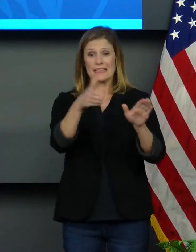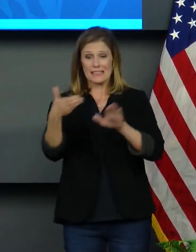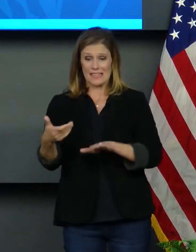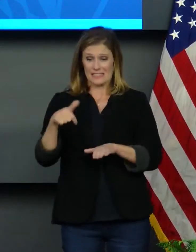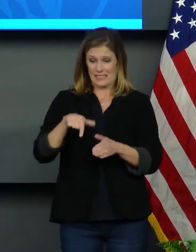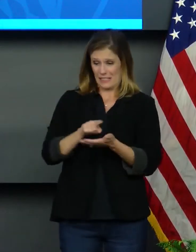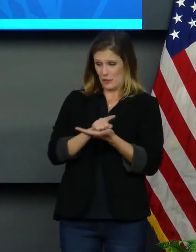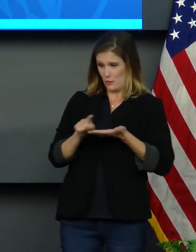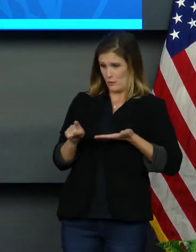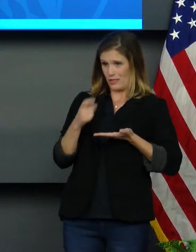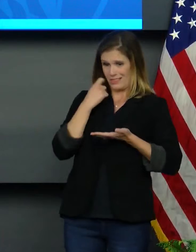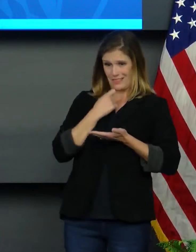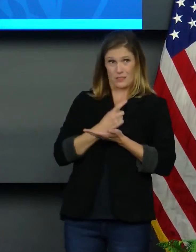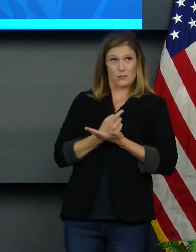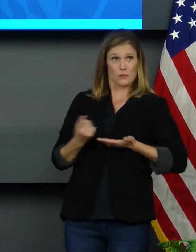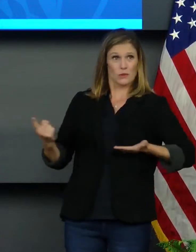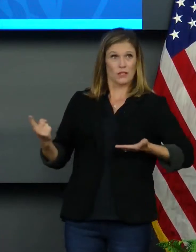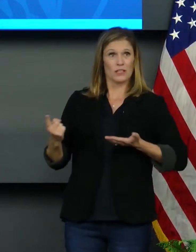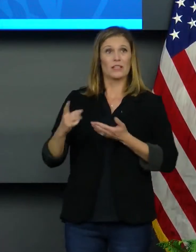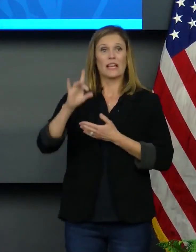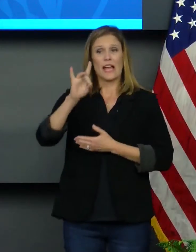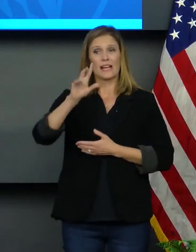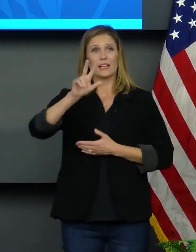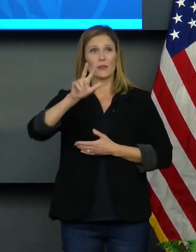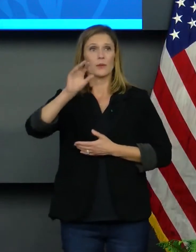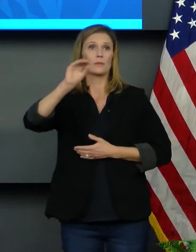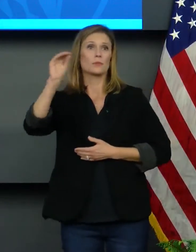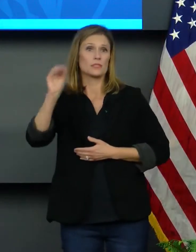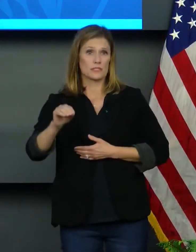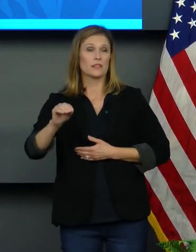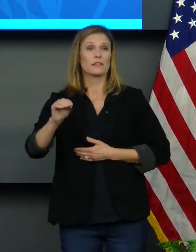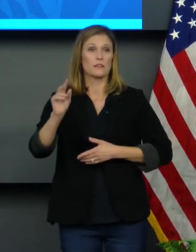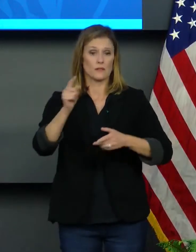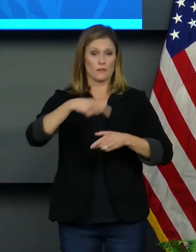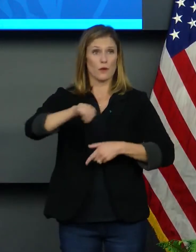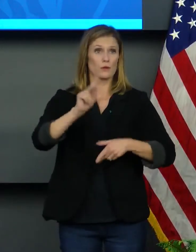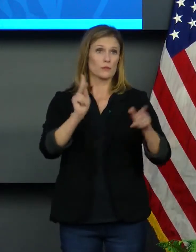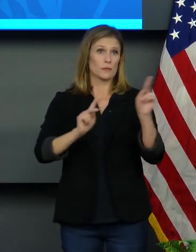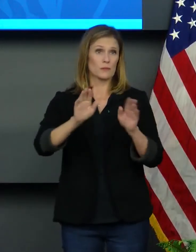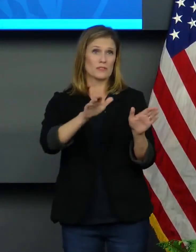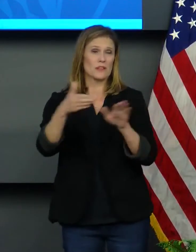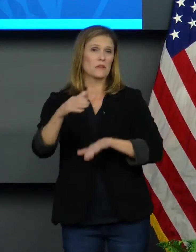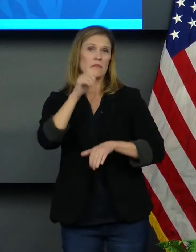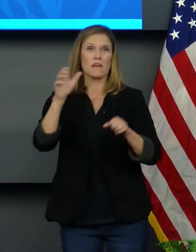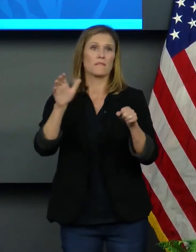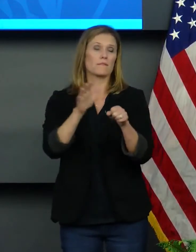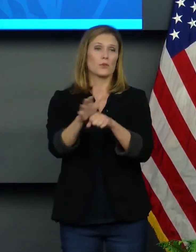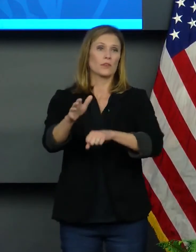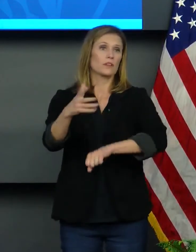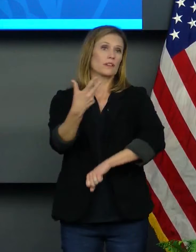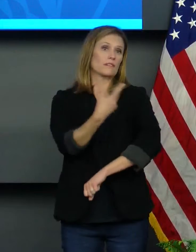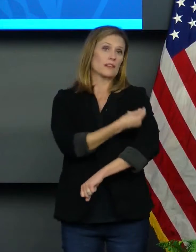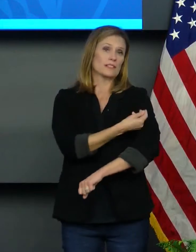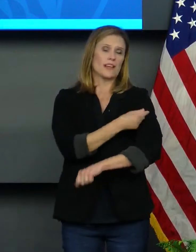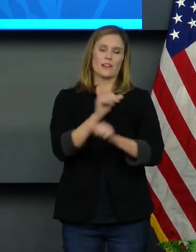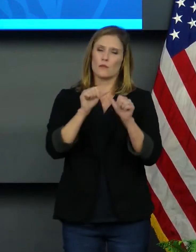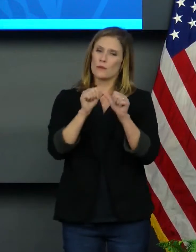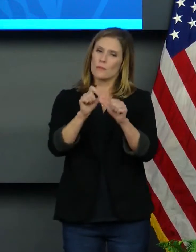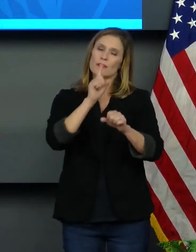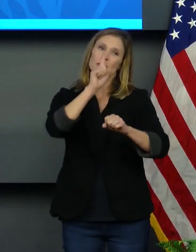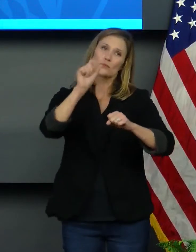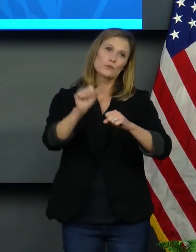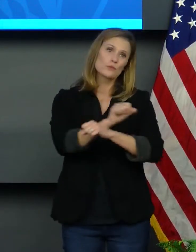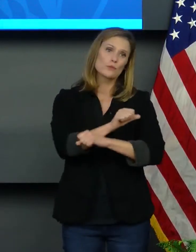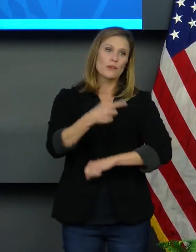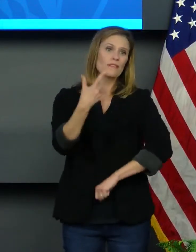week, 83% were in individuals who were not fully vaccinated. It remains as true as ever that these